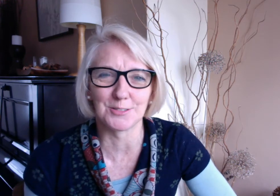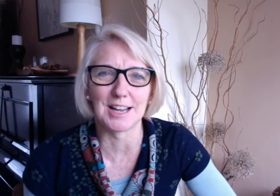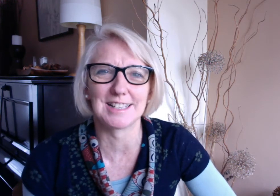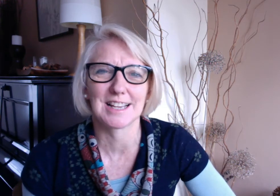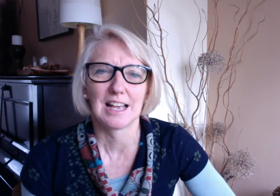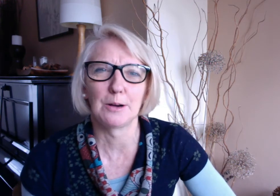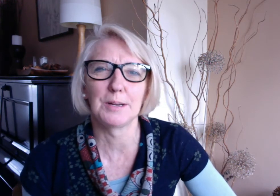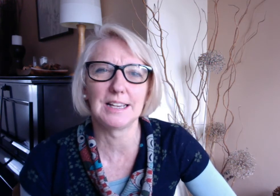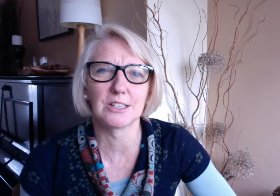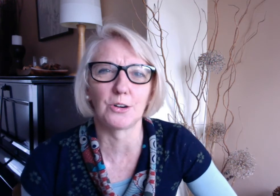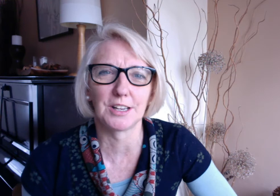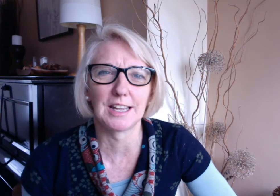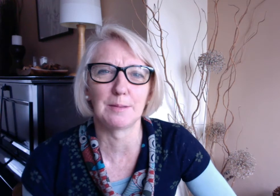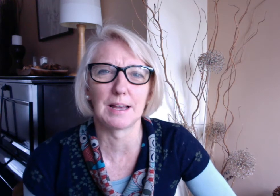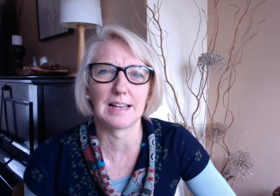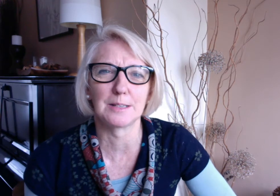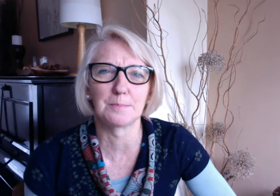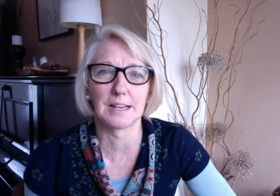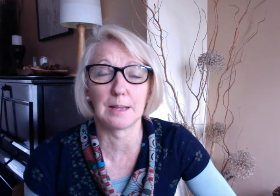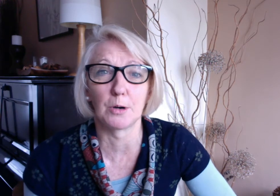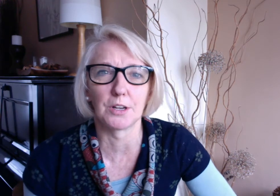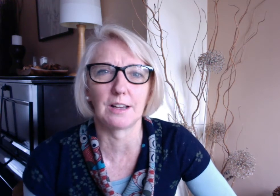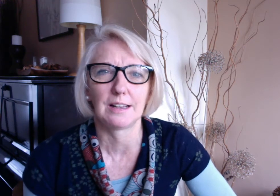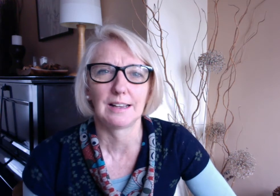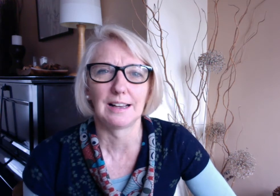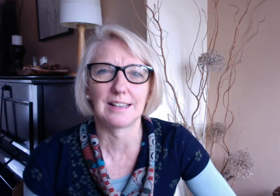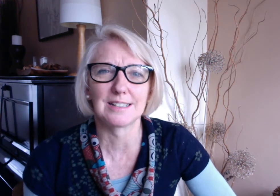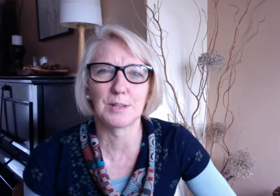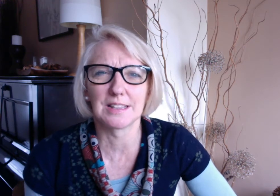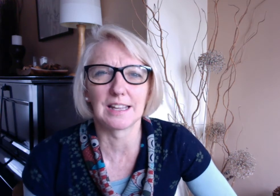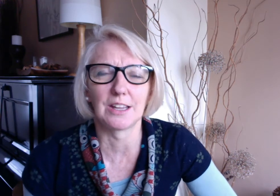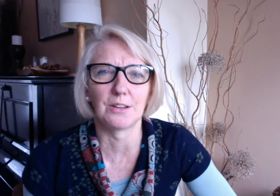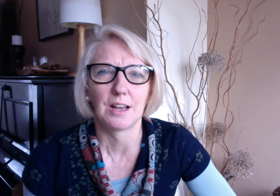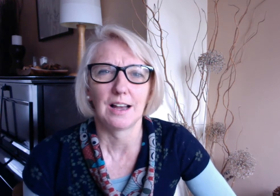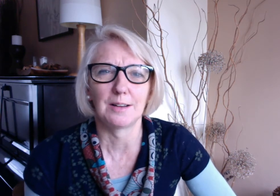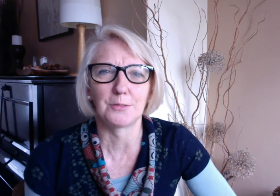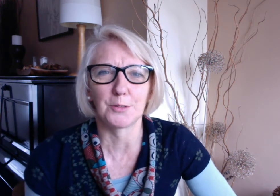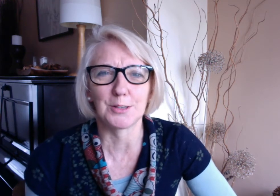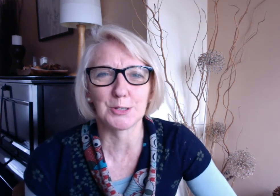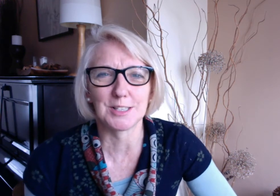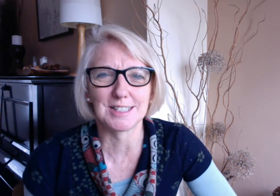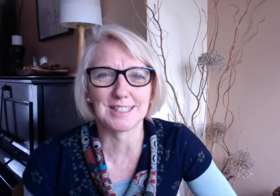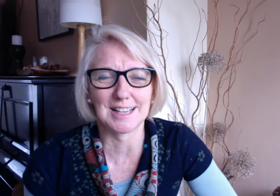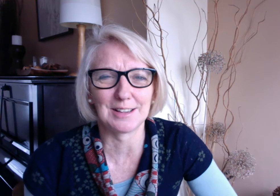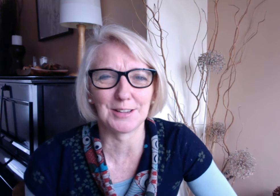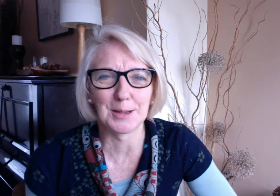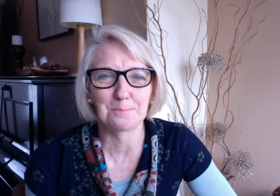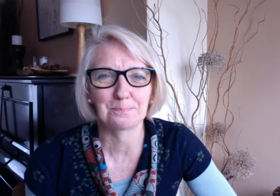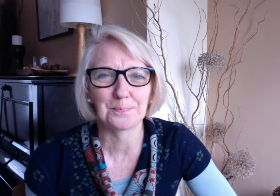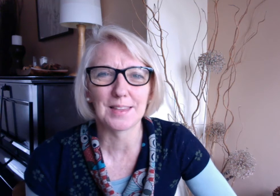great, and we need to honour him and bring him honour. And we thank you for those choices today, Effie. And